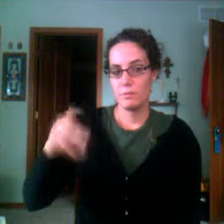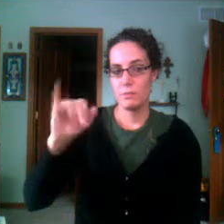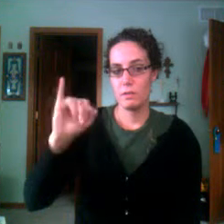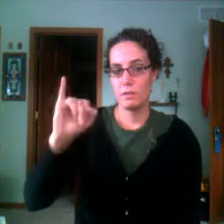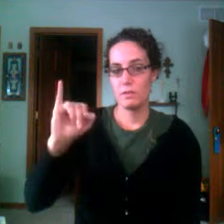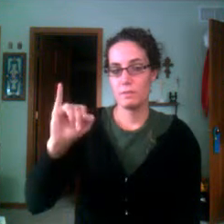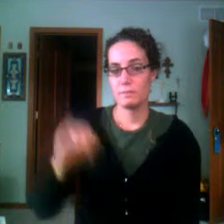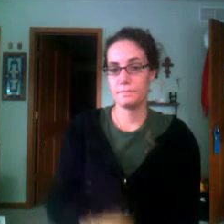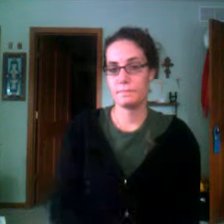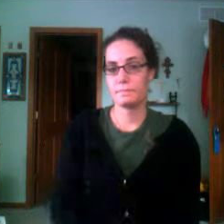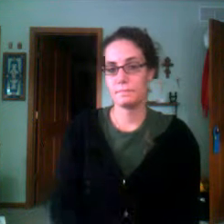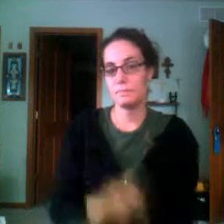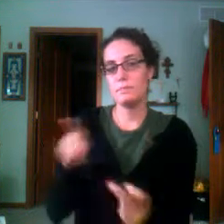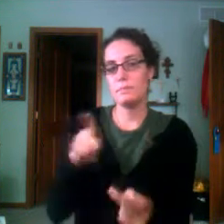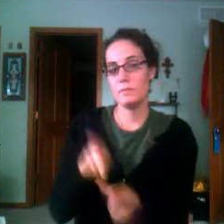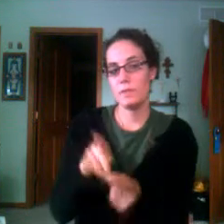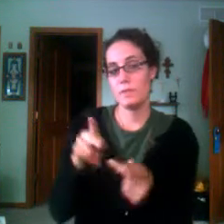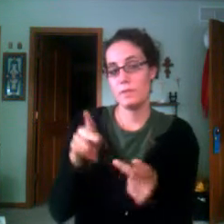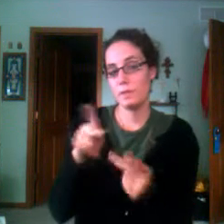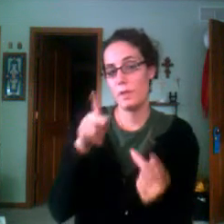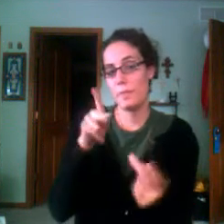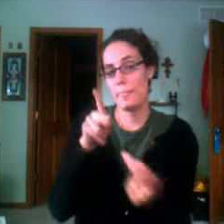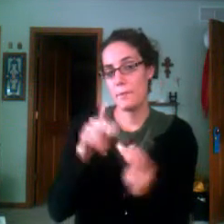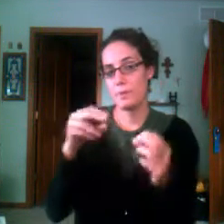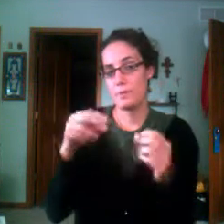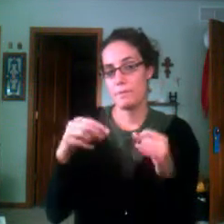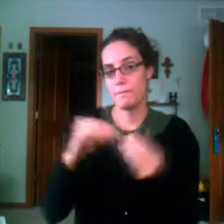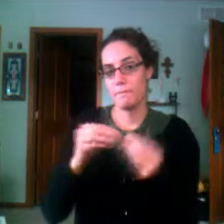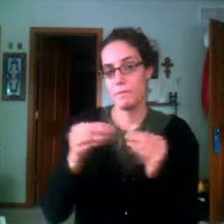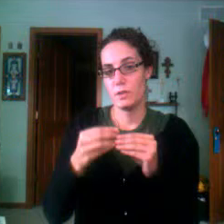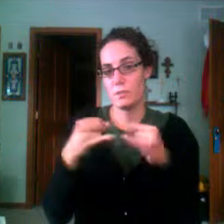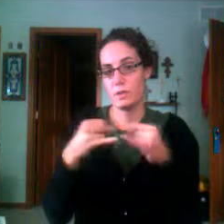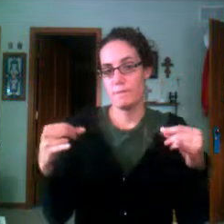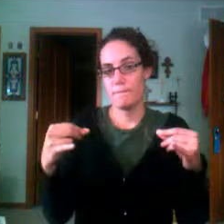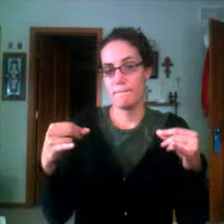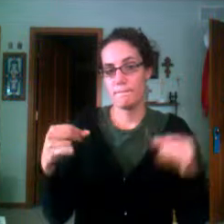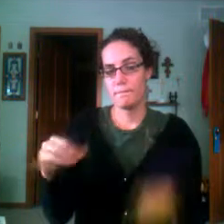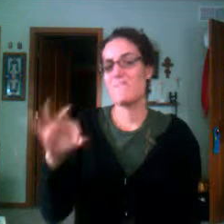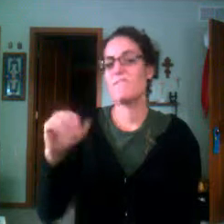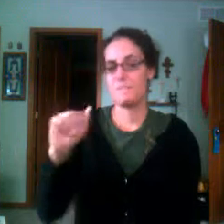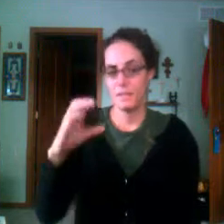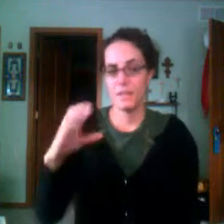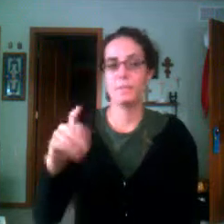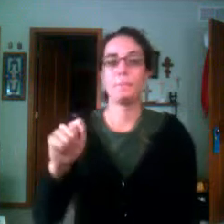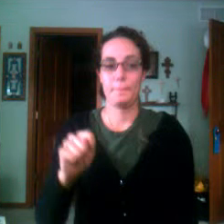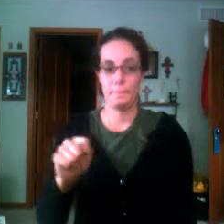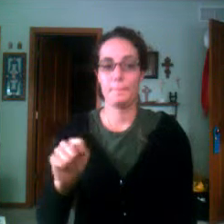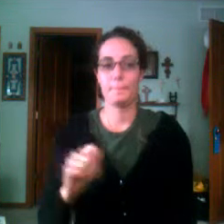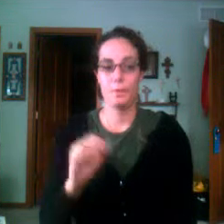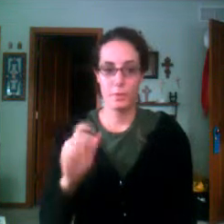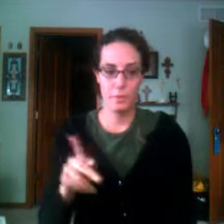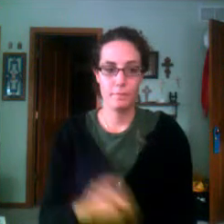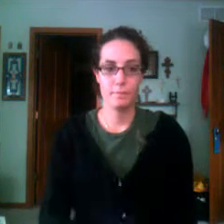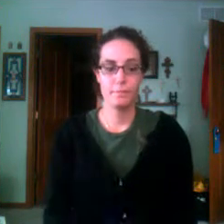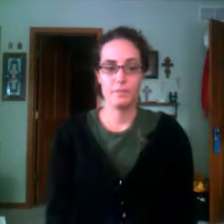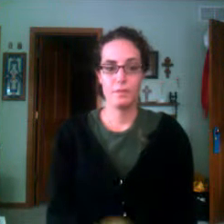exactly as a point on a number line. That's a fact. Okay? What's another example of an